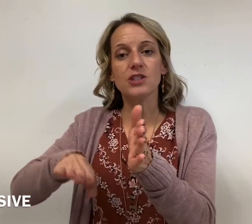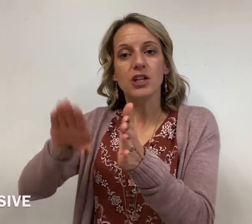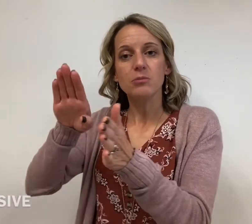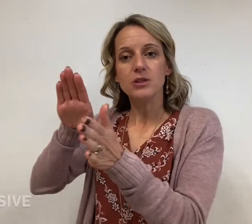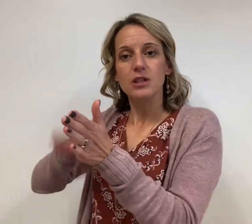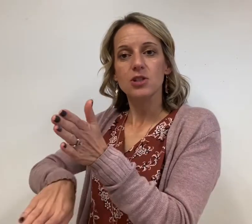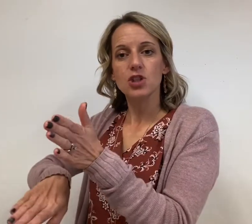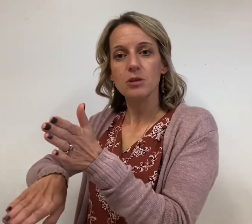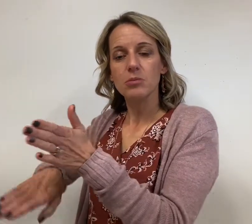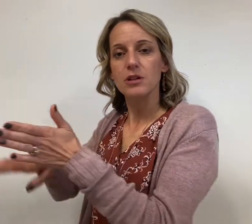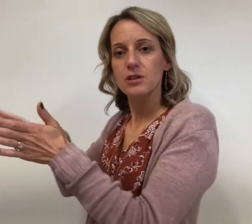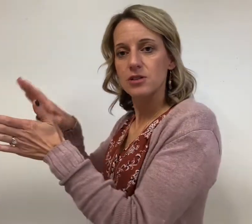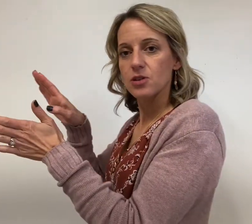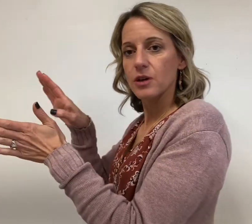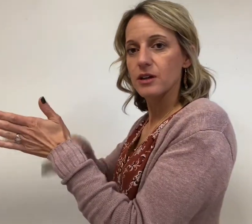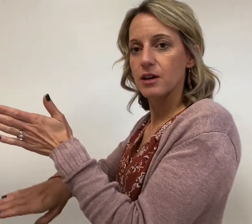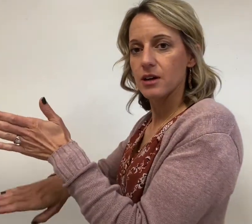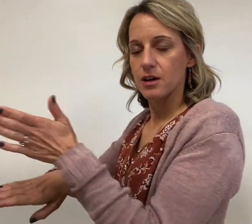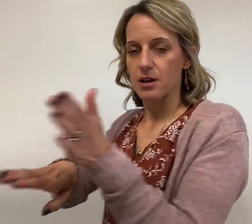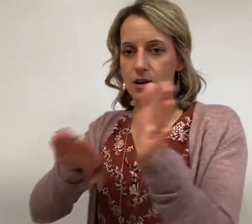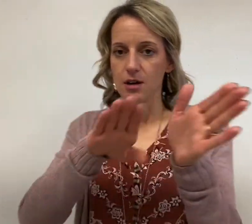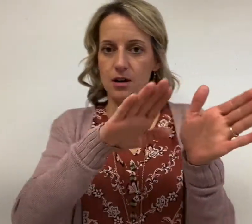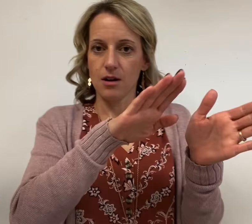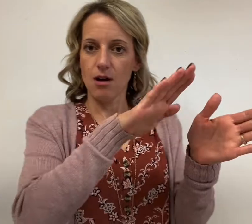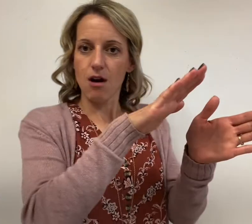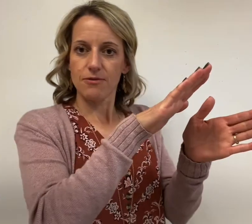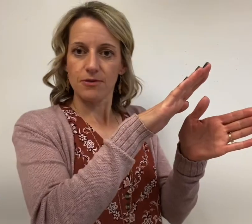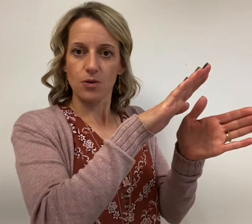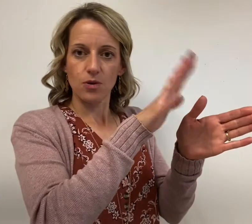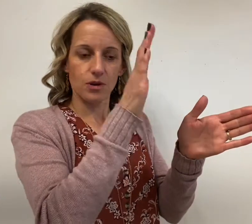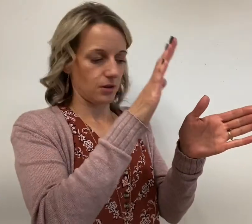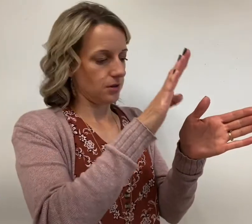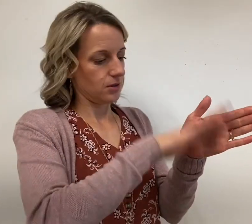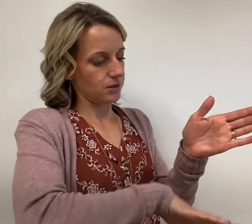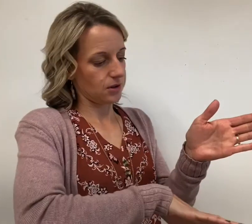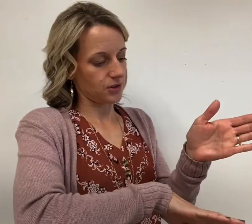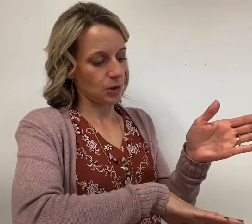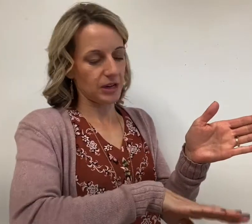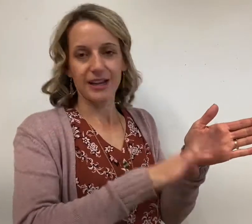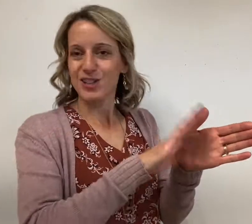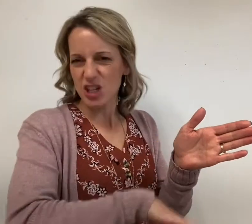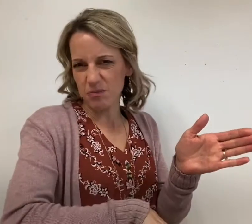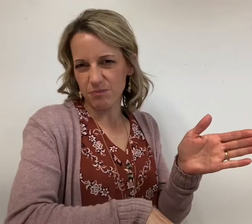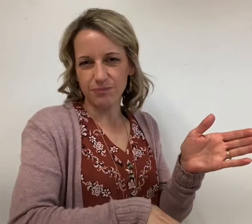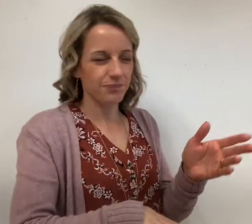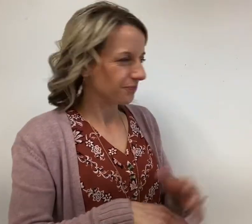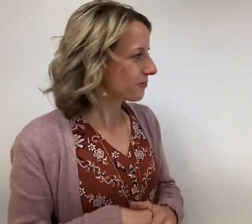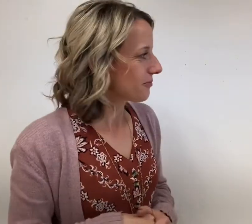handshapes, cheap. So you're going off of your non-dominant hand, cheap.